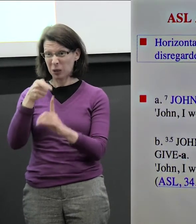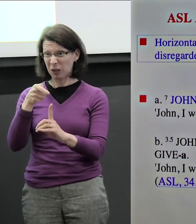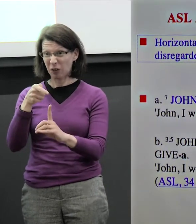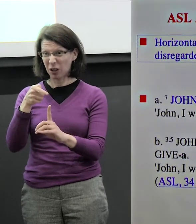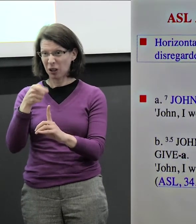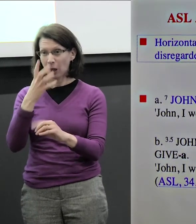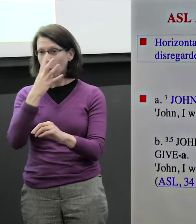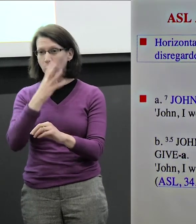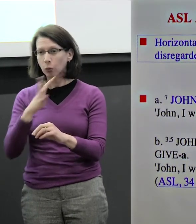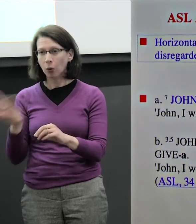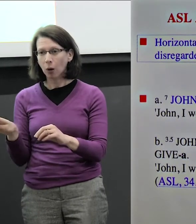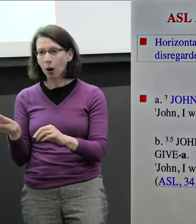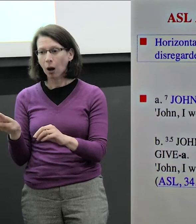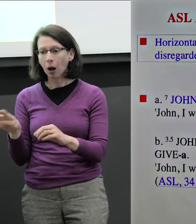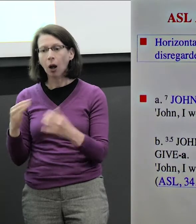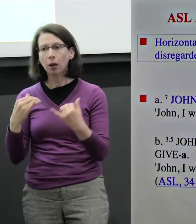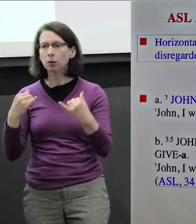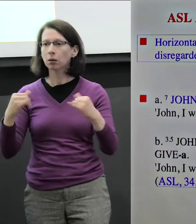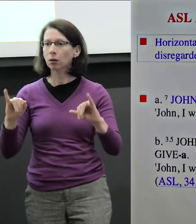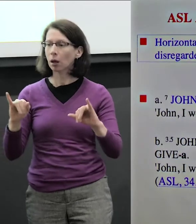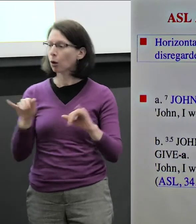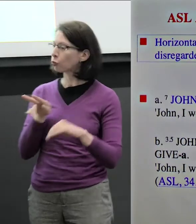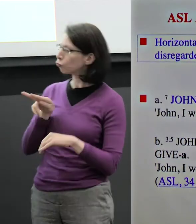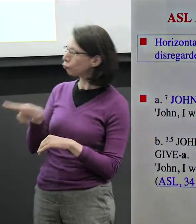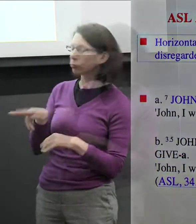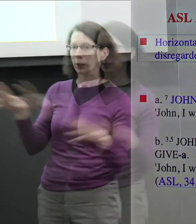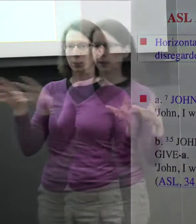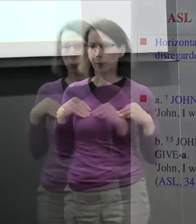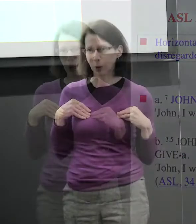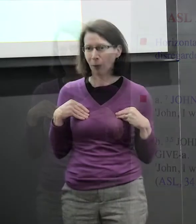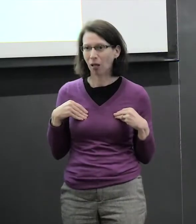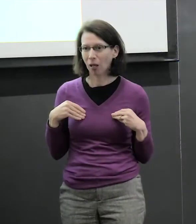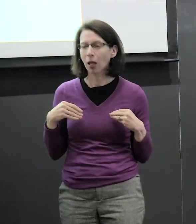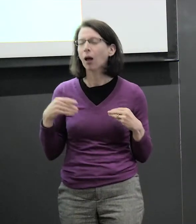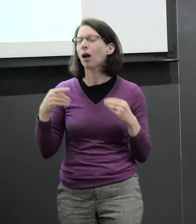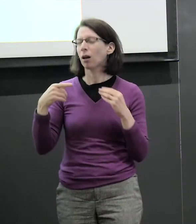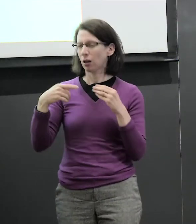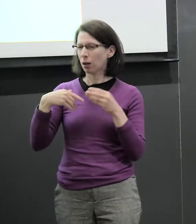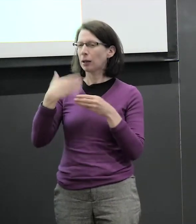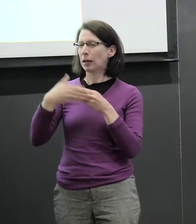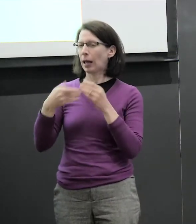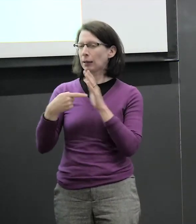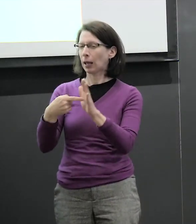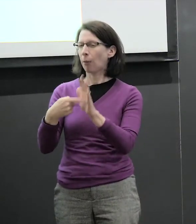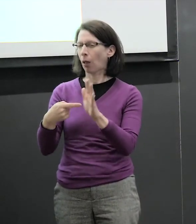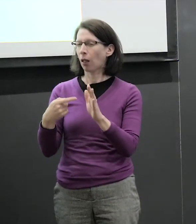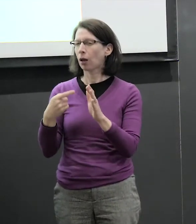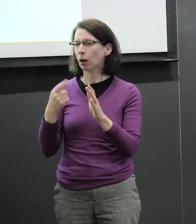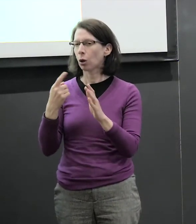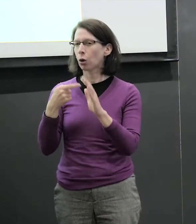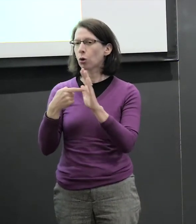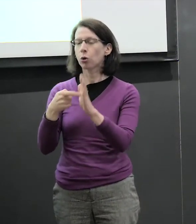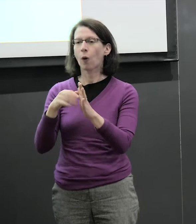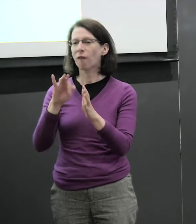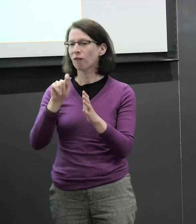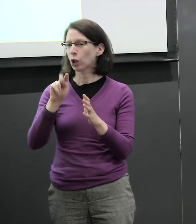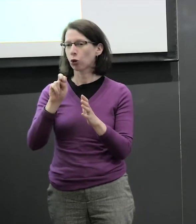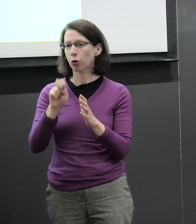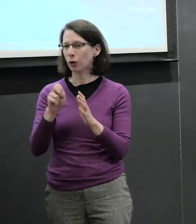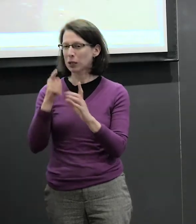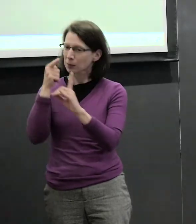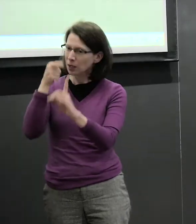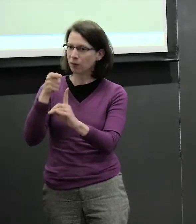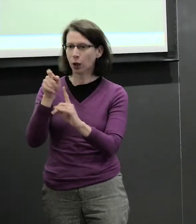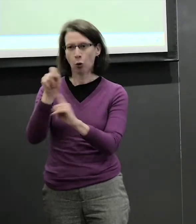get something which is acceptable. Okay, so that's what the next example shows. This is American Sign